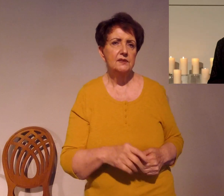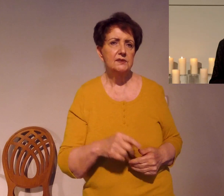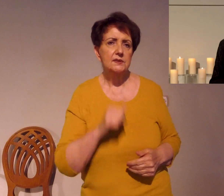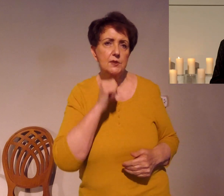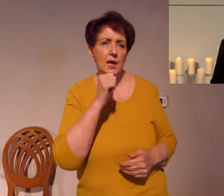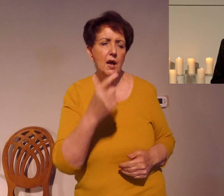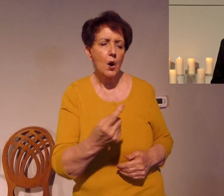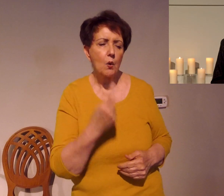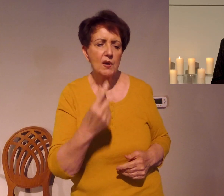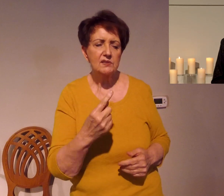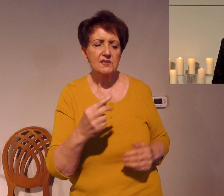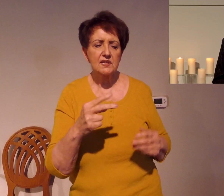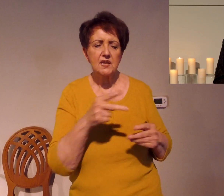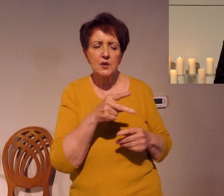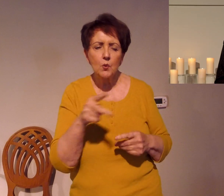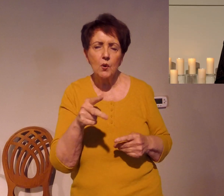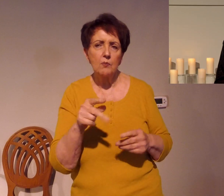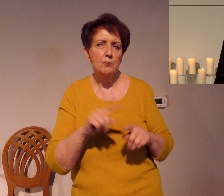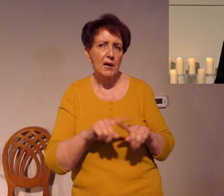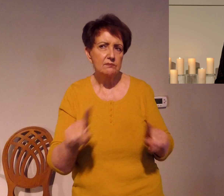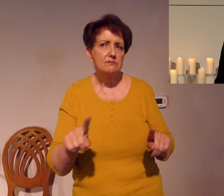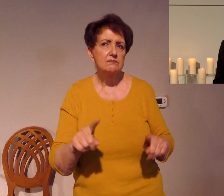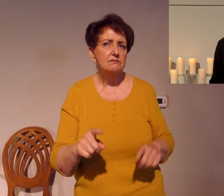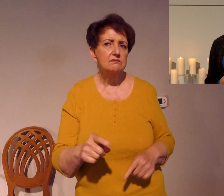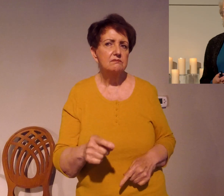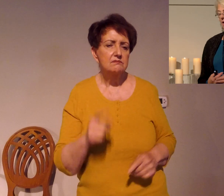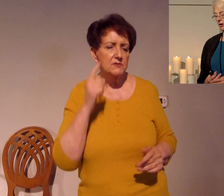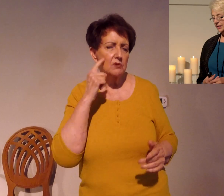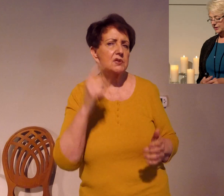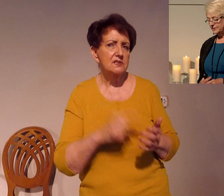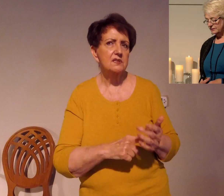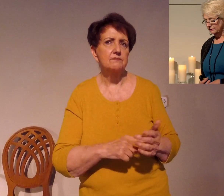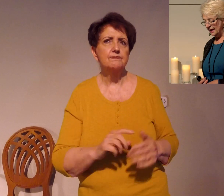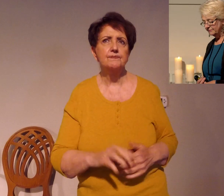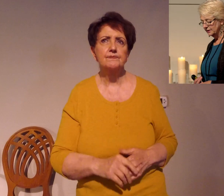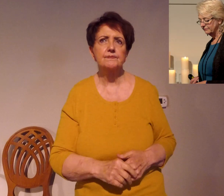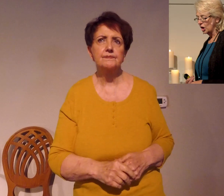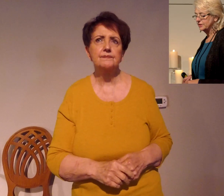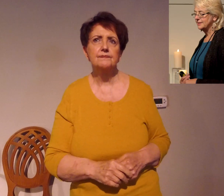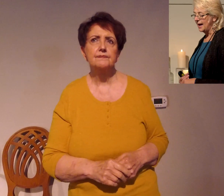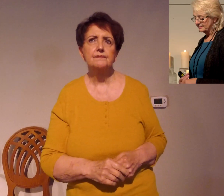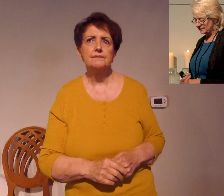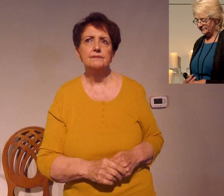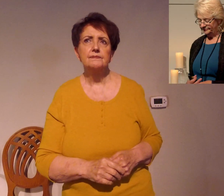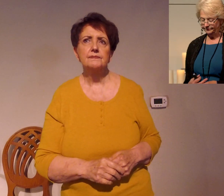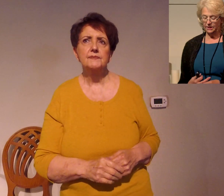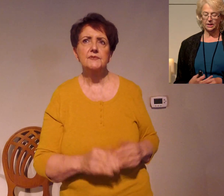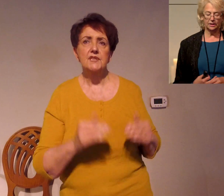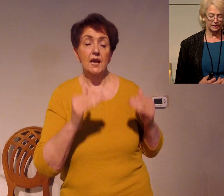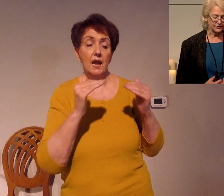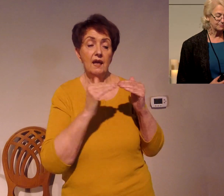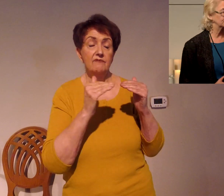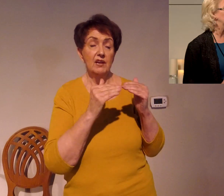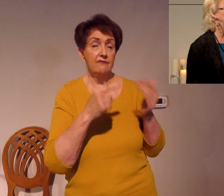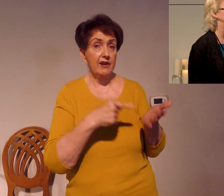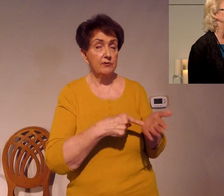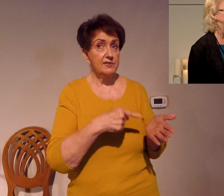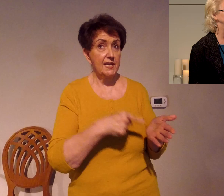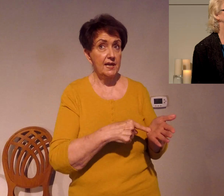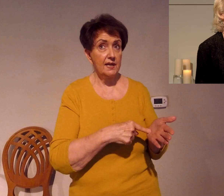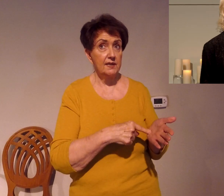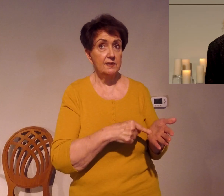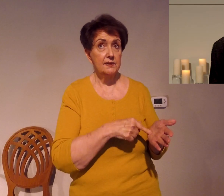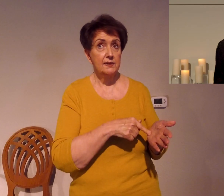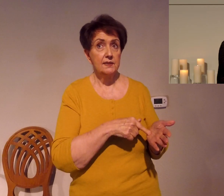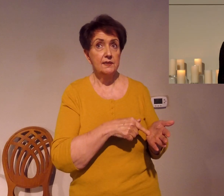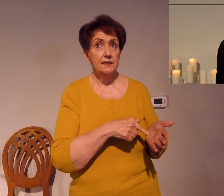worth noting. Another thing that's often talked about is that the level of our debt is proportion